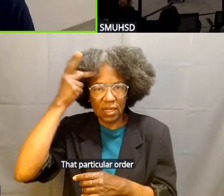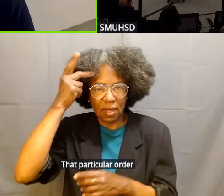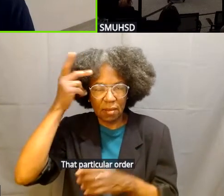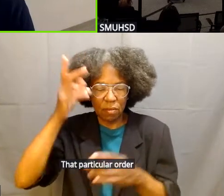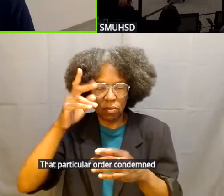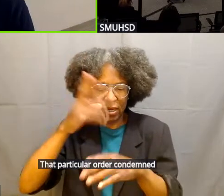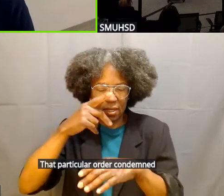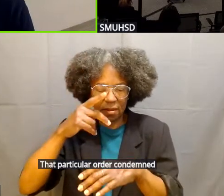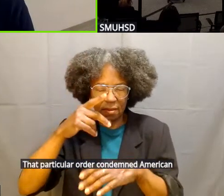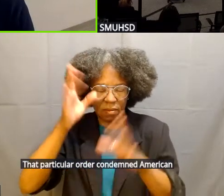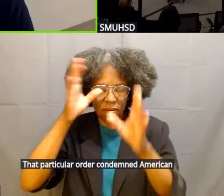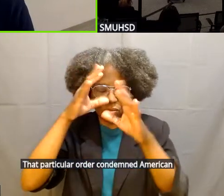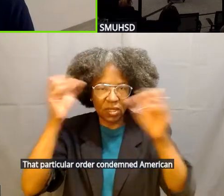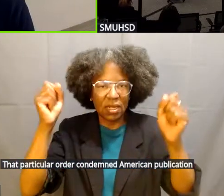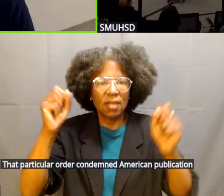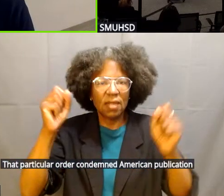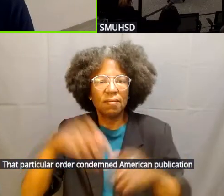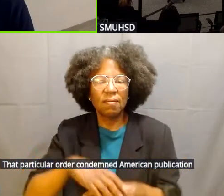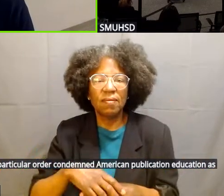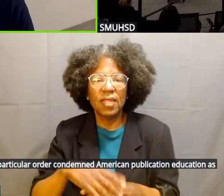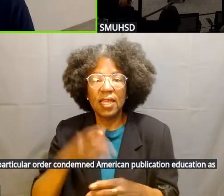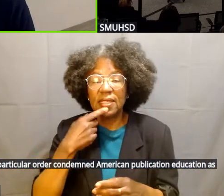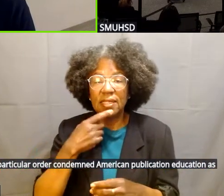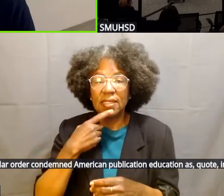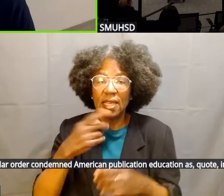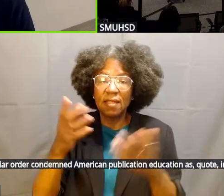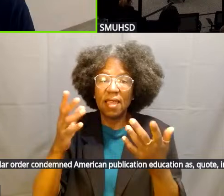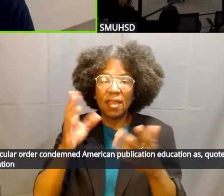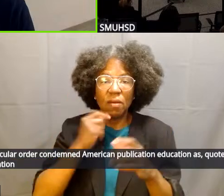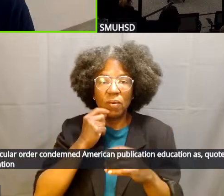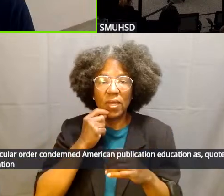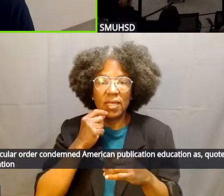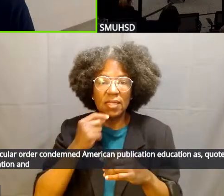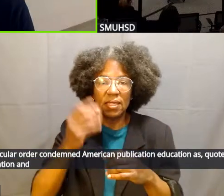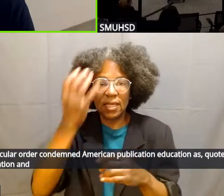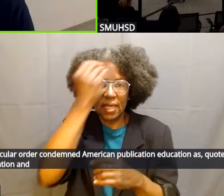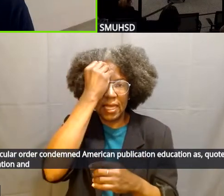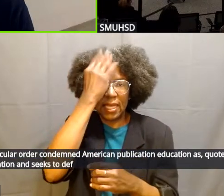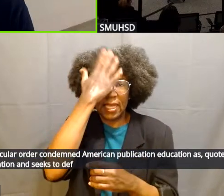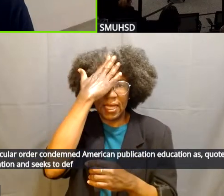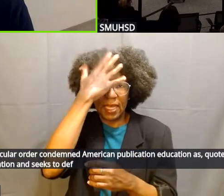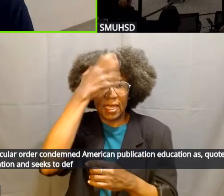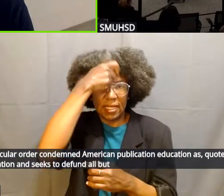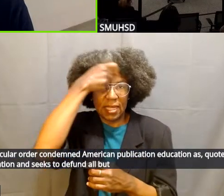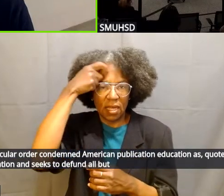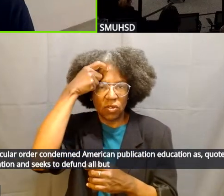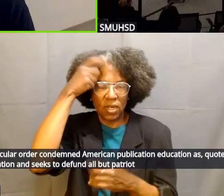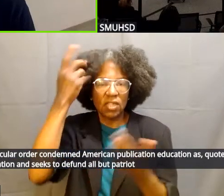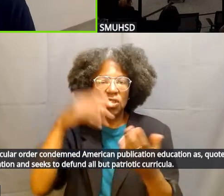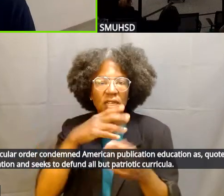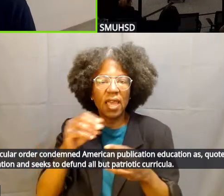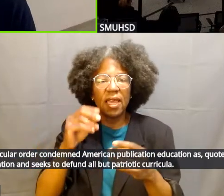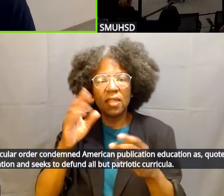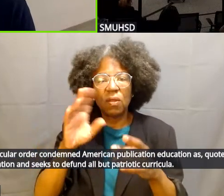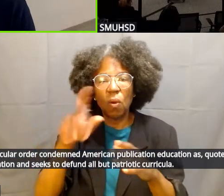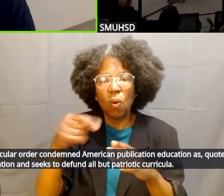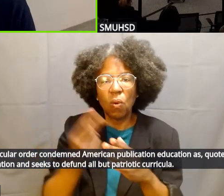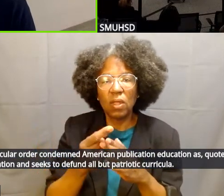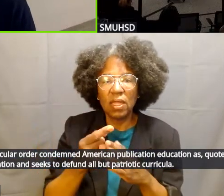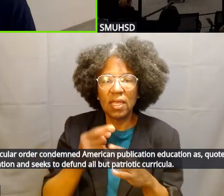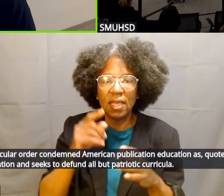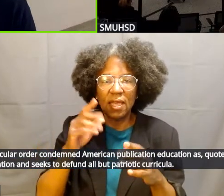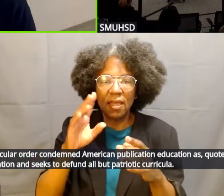public education as, quote, indoctrination, and seeks to defund all but patriotic curricula.